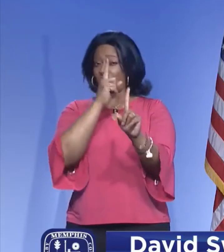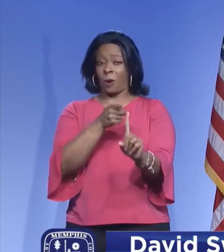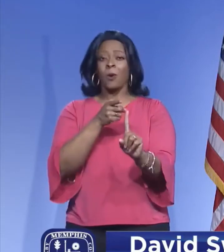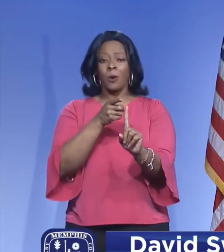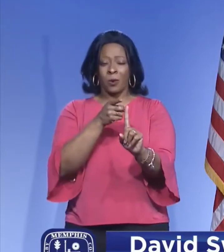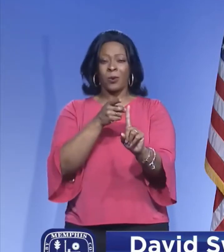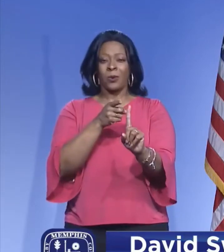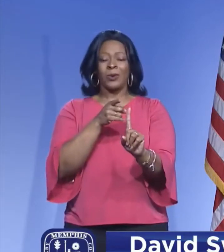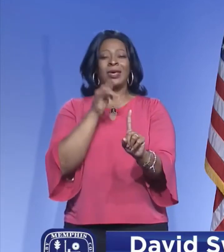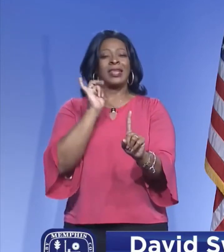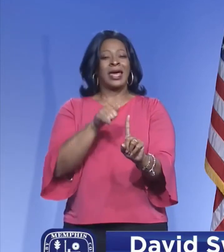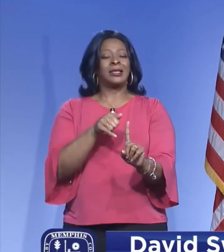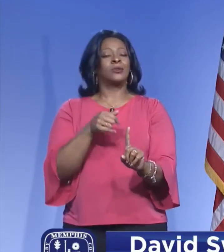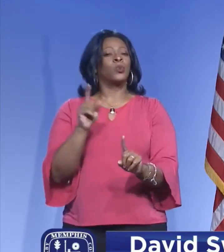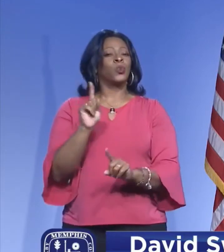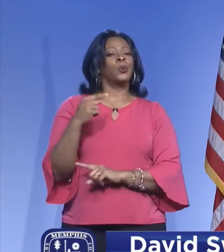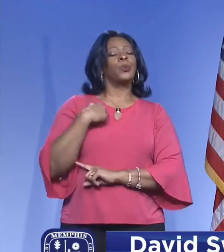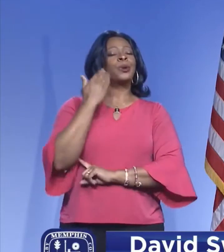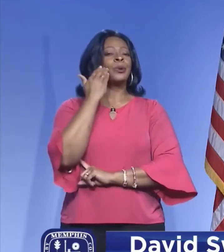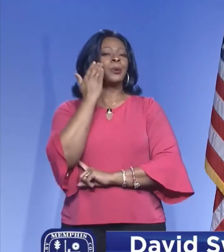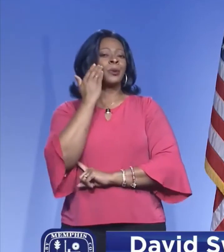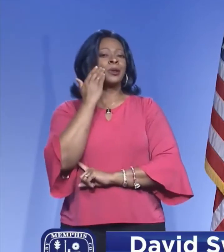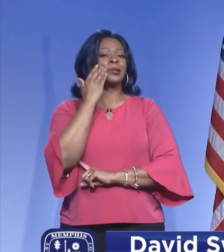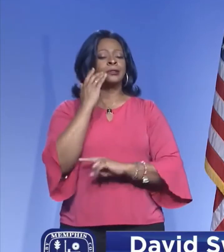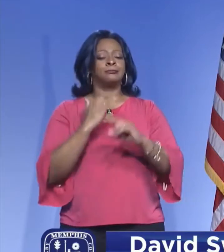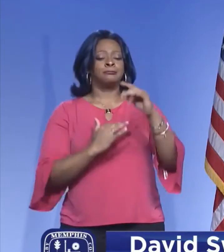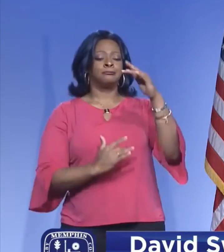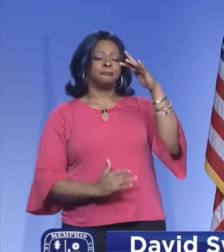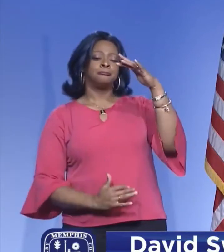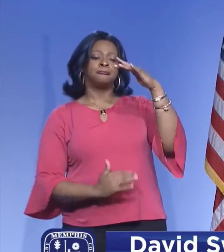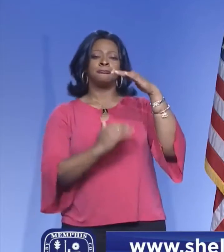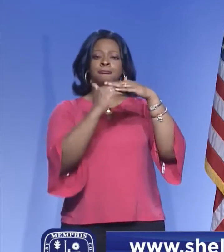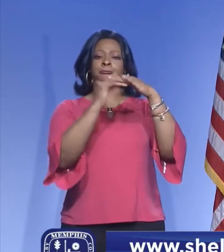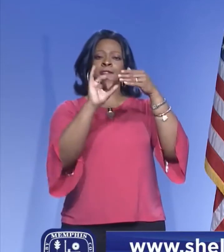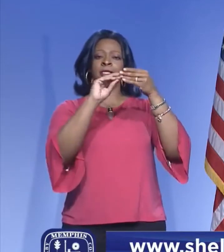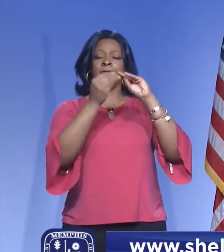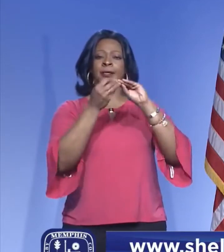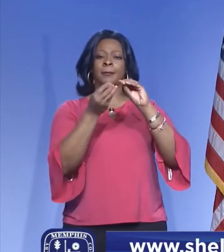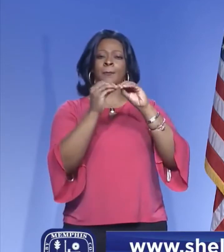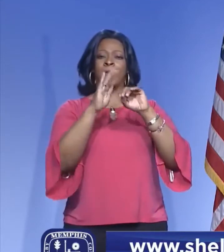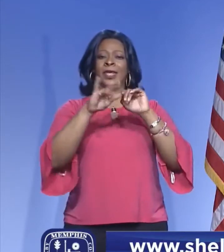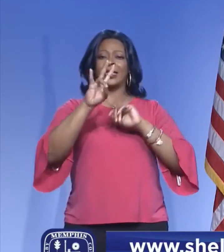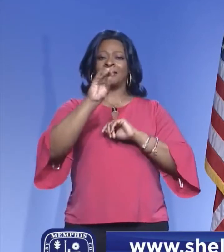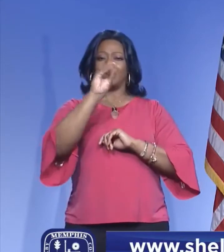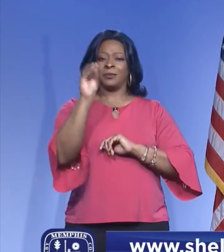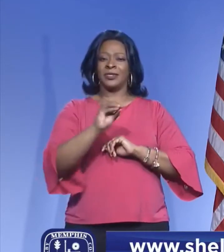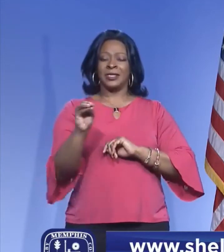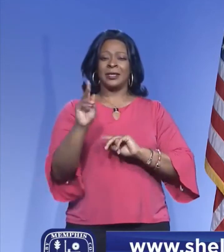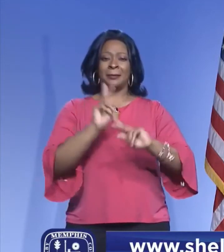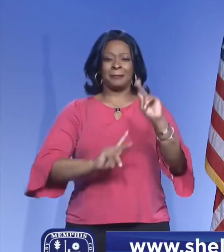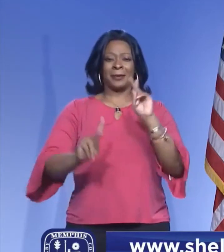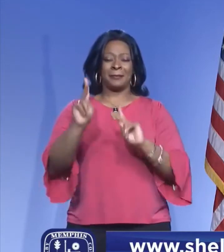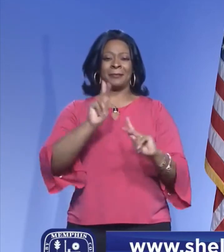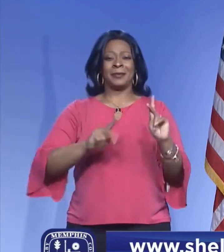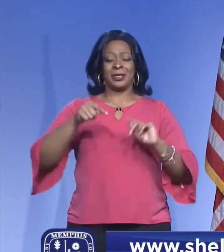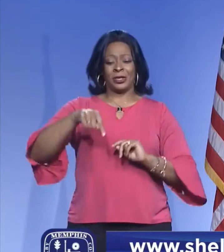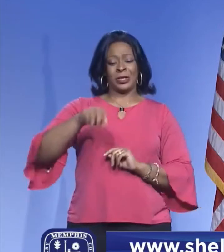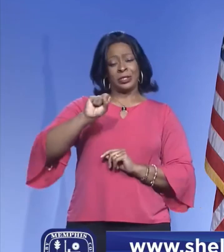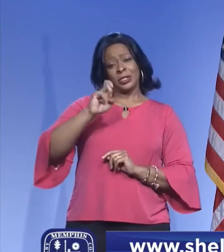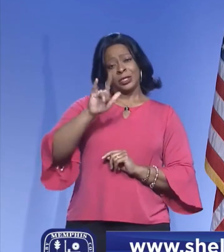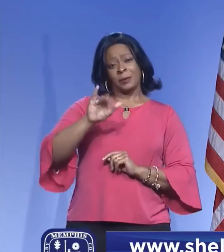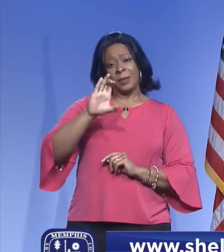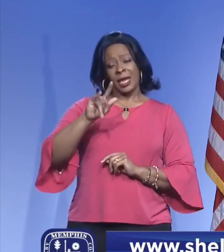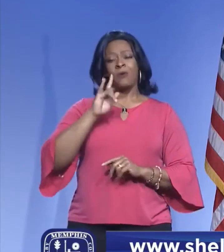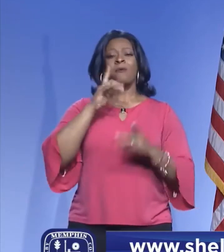is the point where we know that if we reach that number, more than 70% of the people in Shelby County would